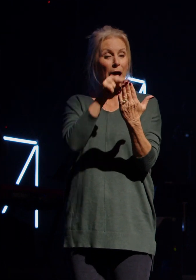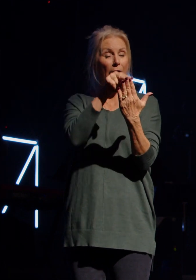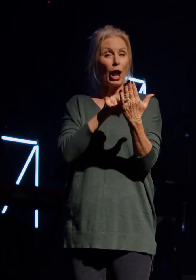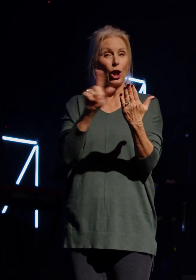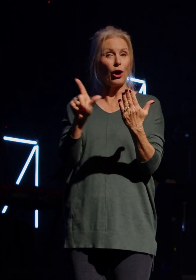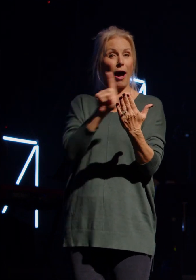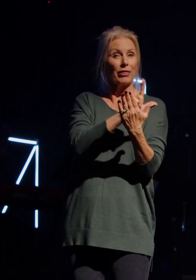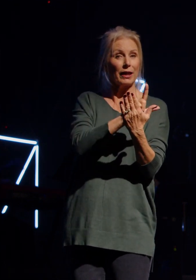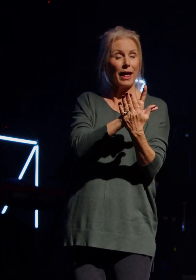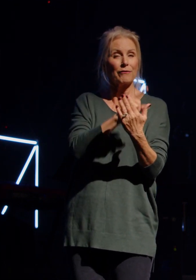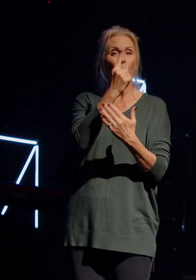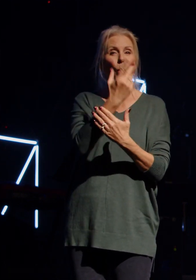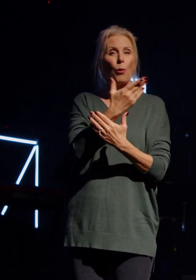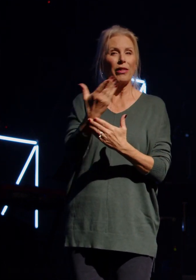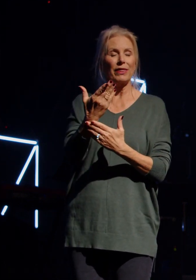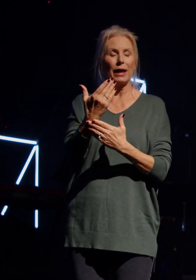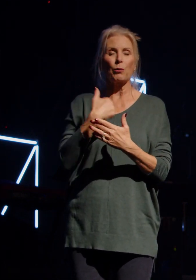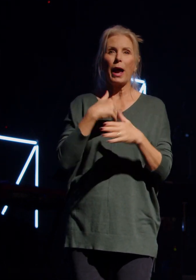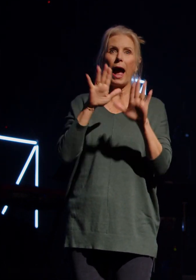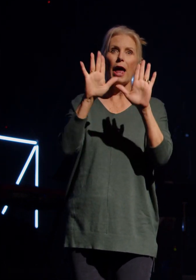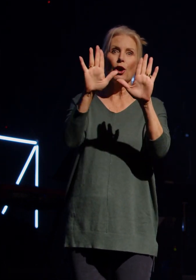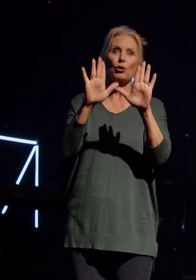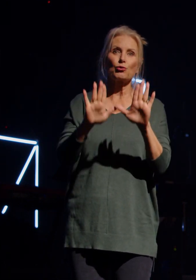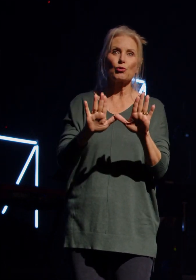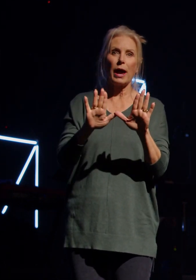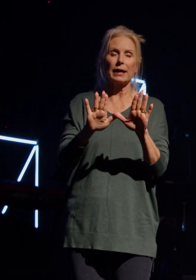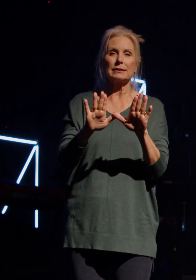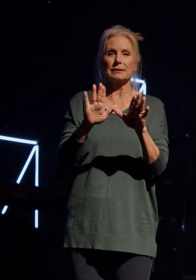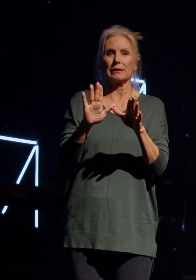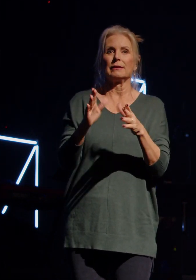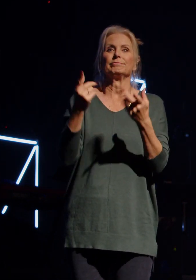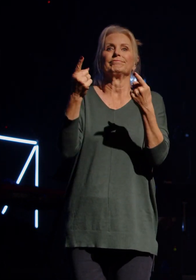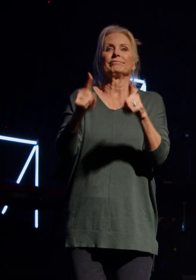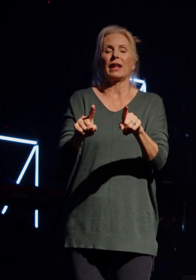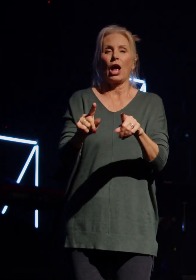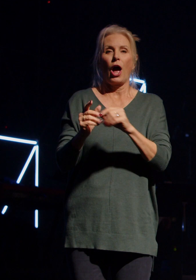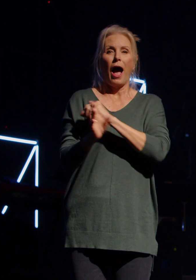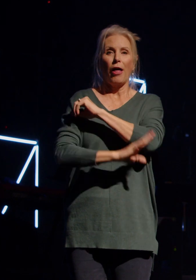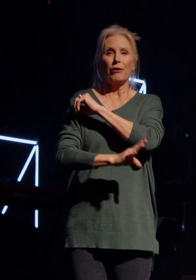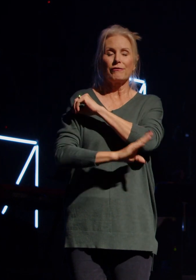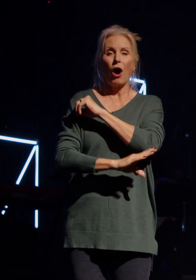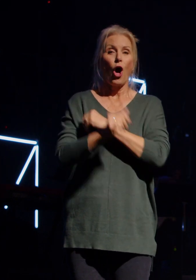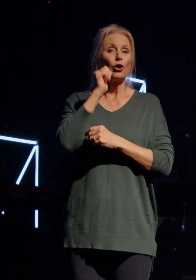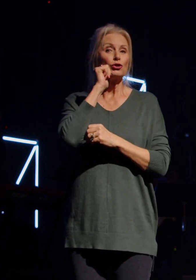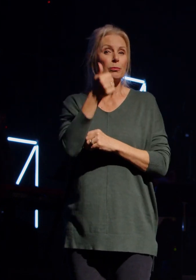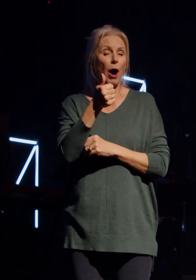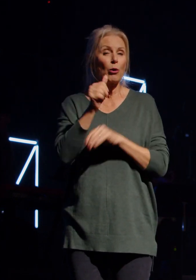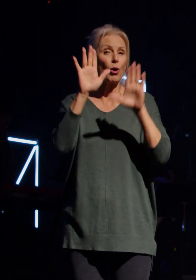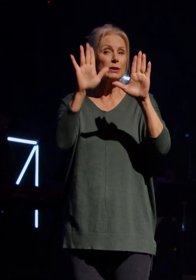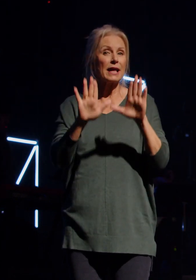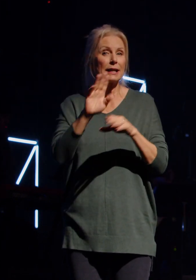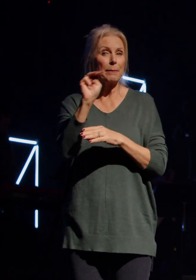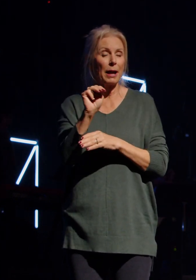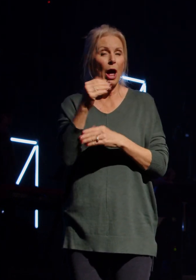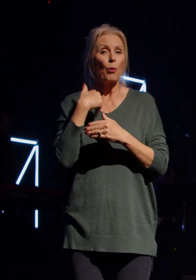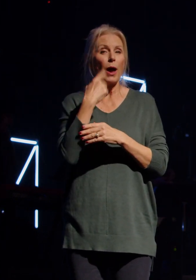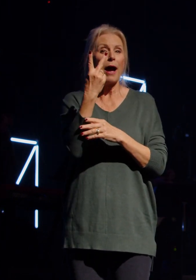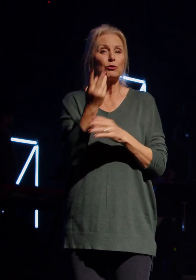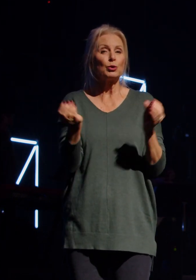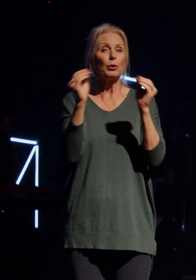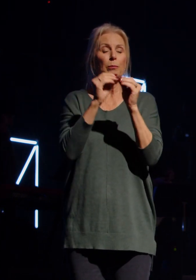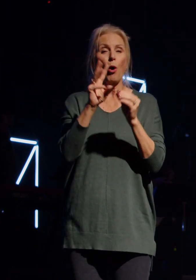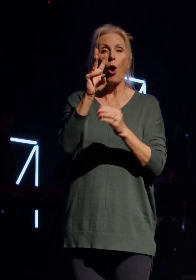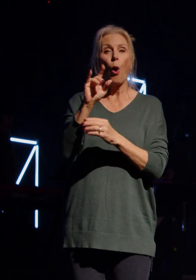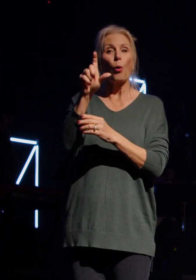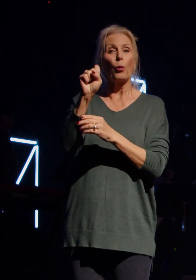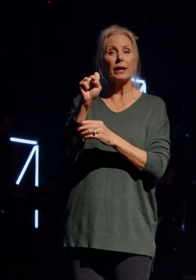side. One thing, we had such a great turnout this past fall that tomorrow, Sunday, and Monday, we have two more wills